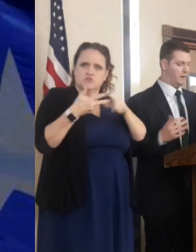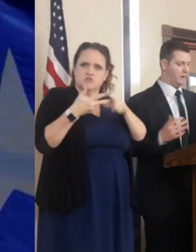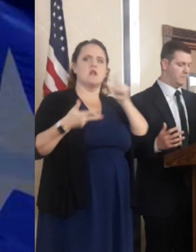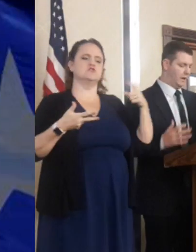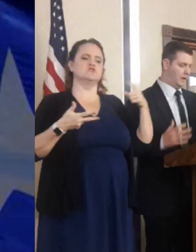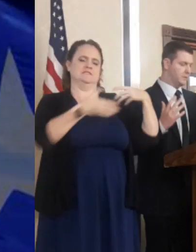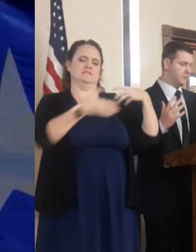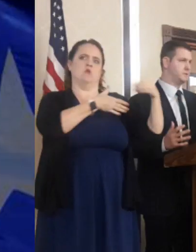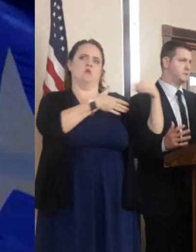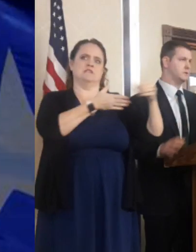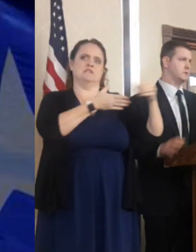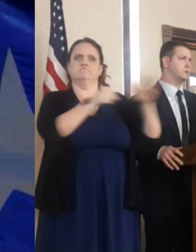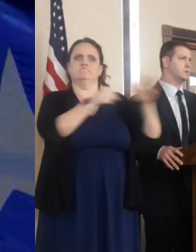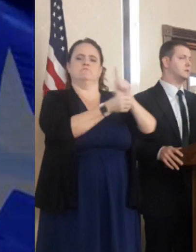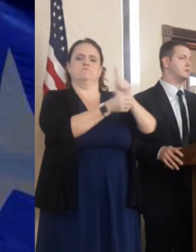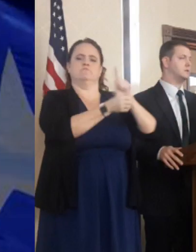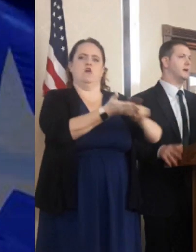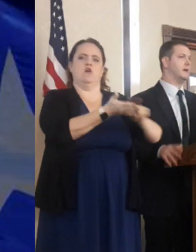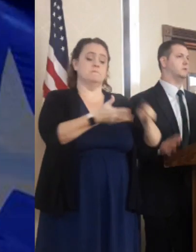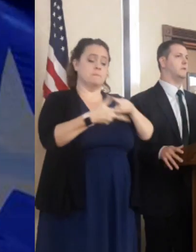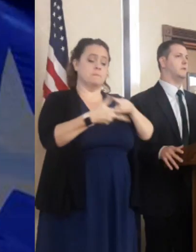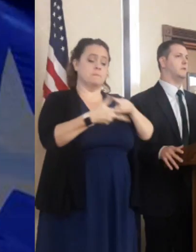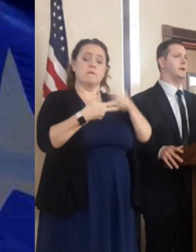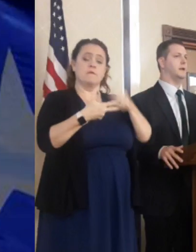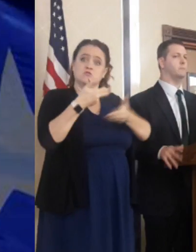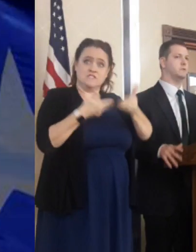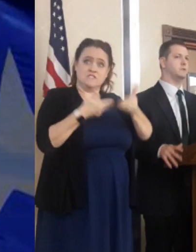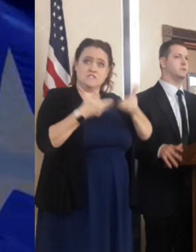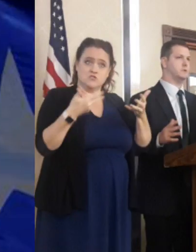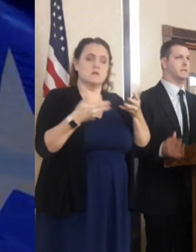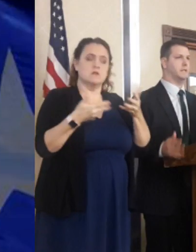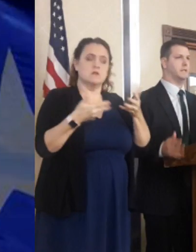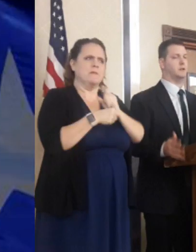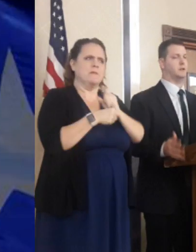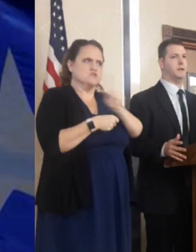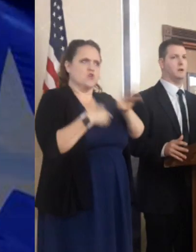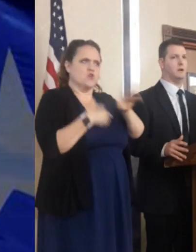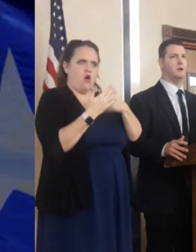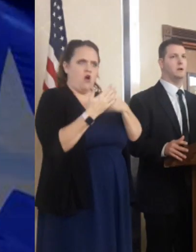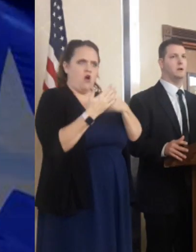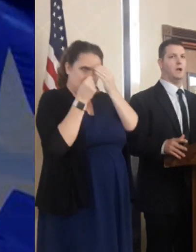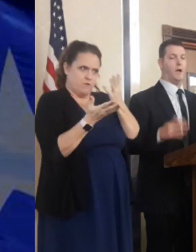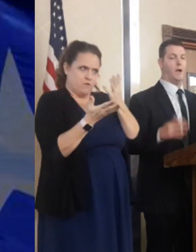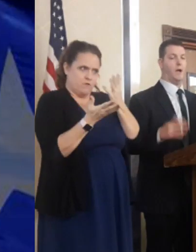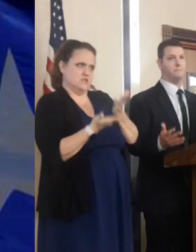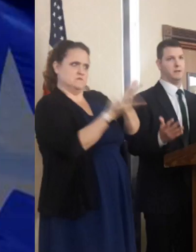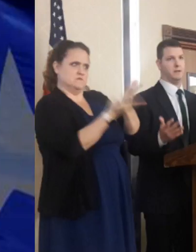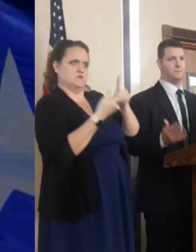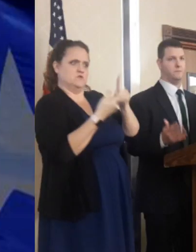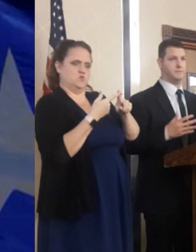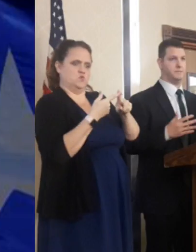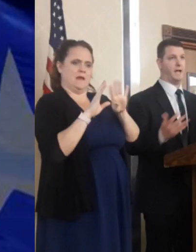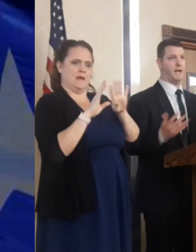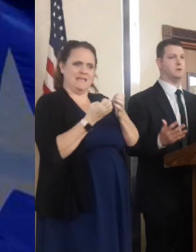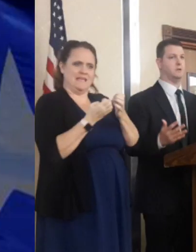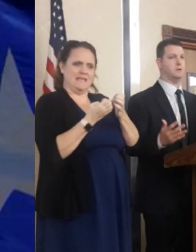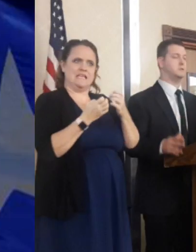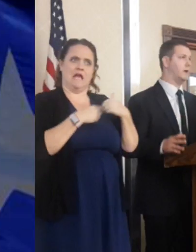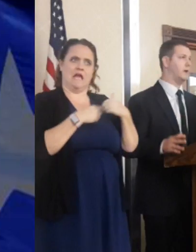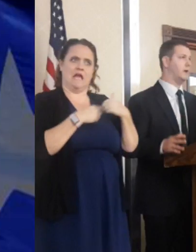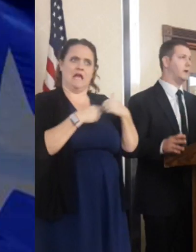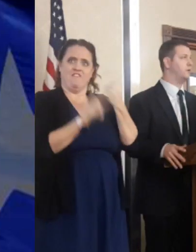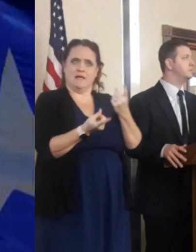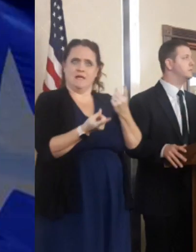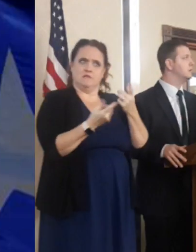Those procedures were just to make sure that information presented to the committee here have been for this past year still